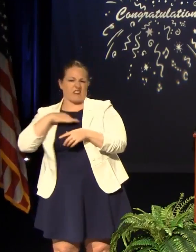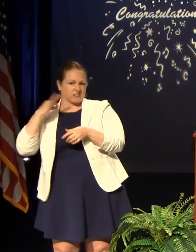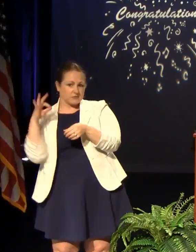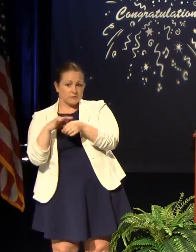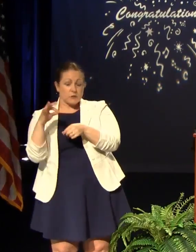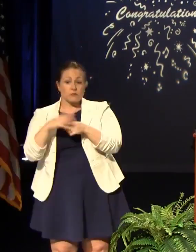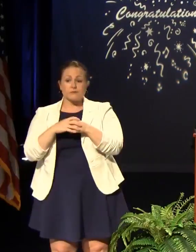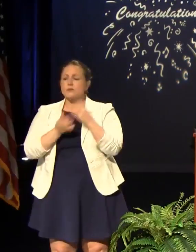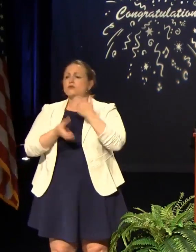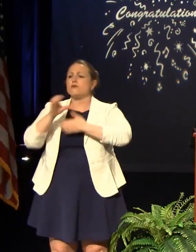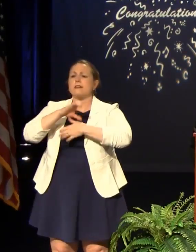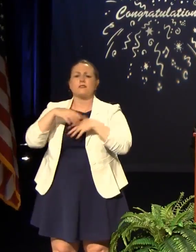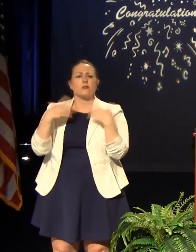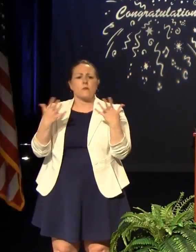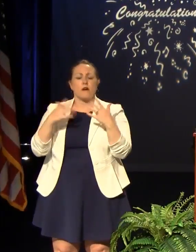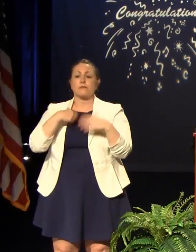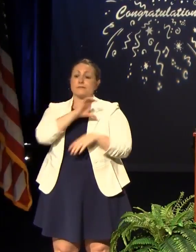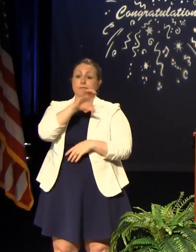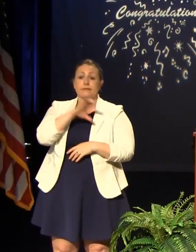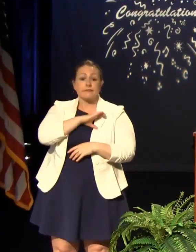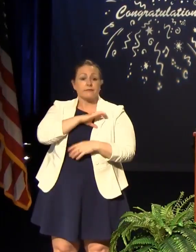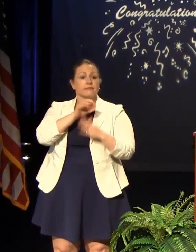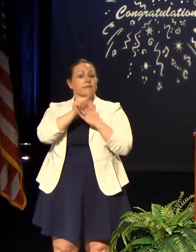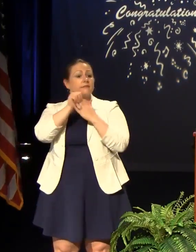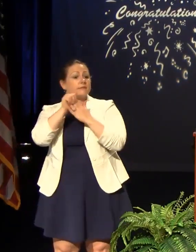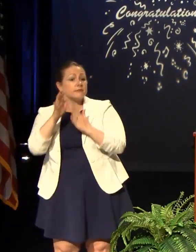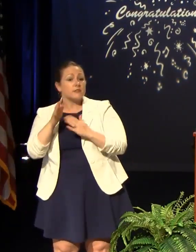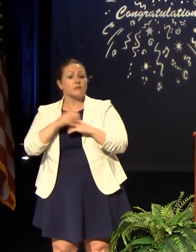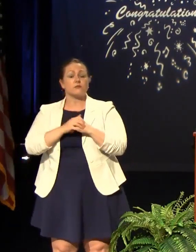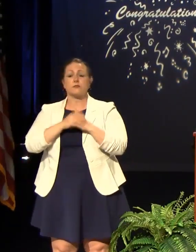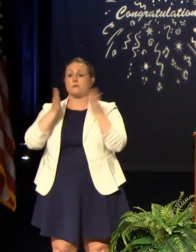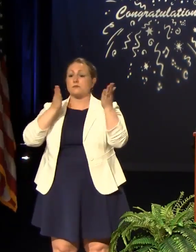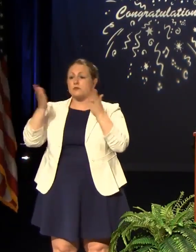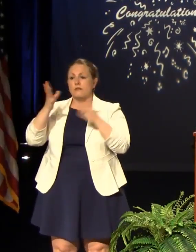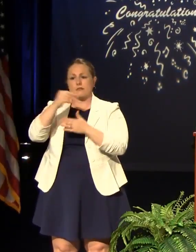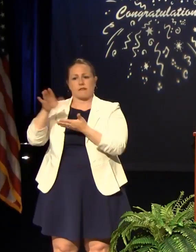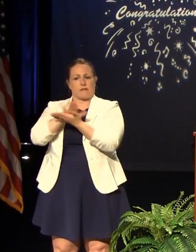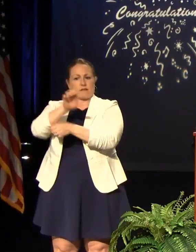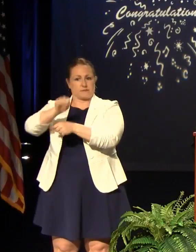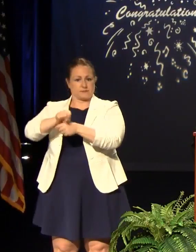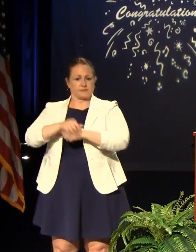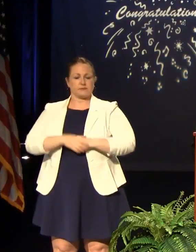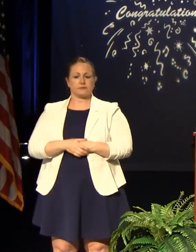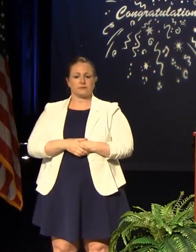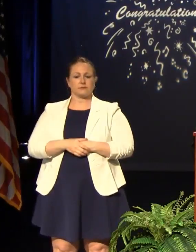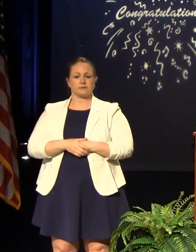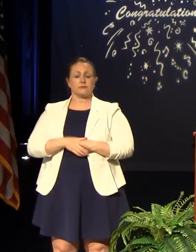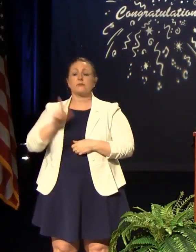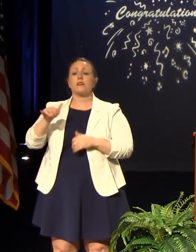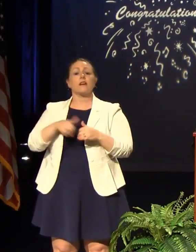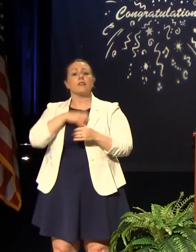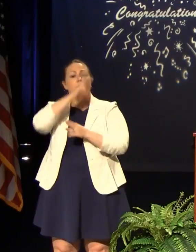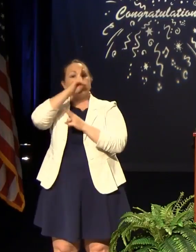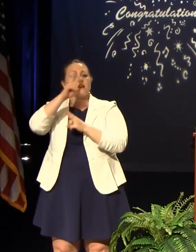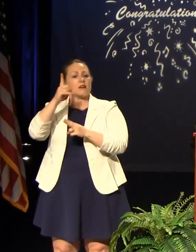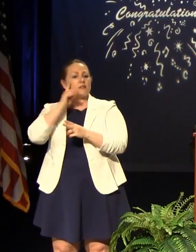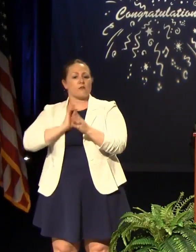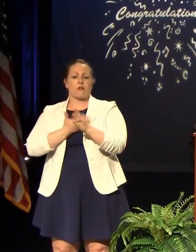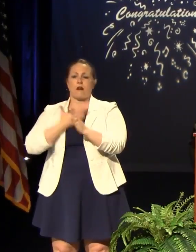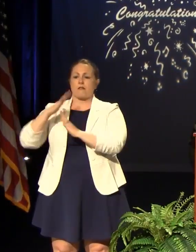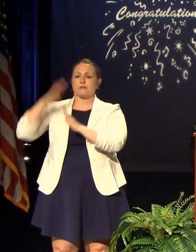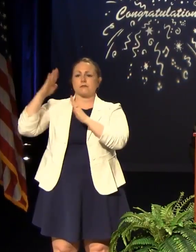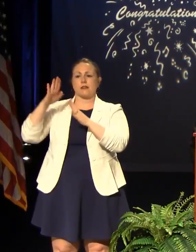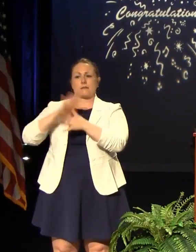award: character, leadership, service, and scholarship. This honor has been awarded to our top senior